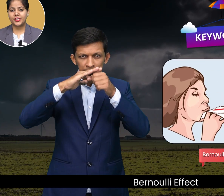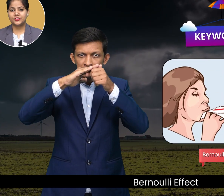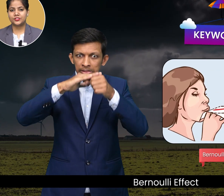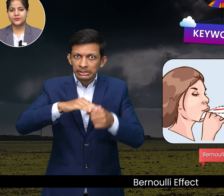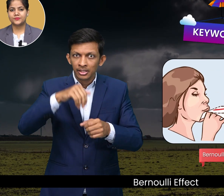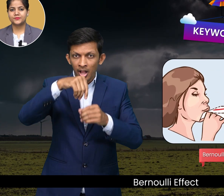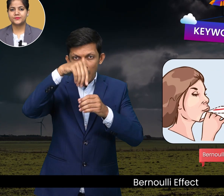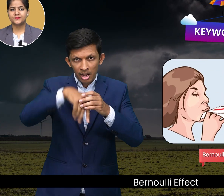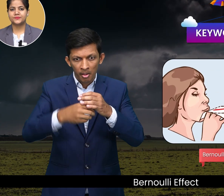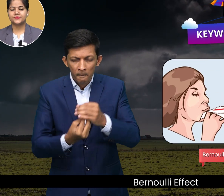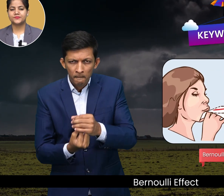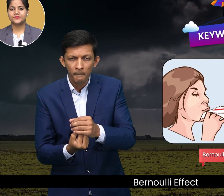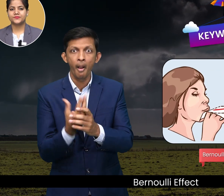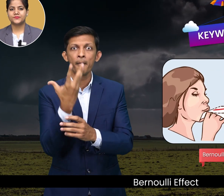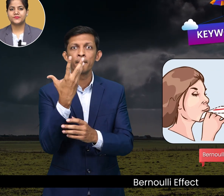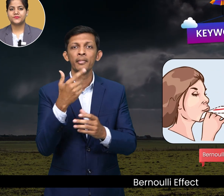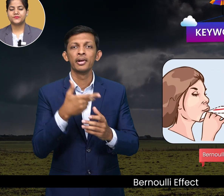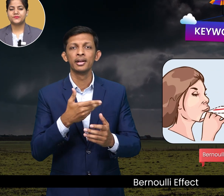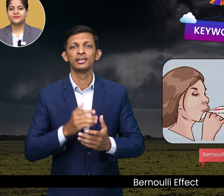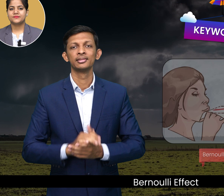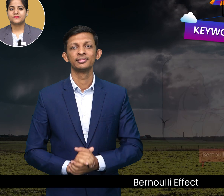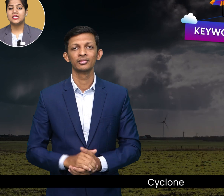Bernoulli effect,